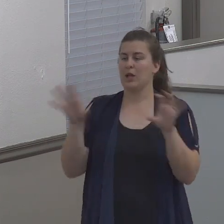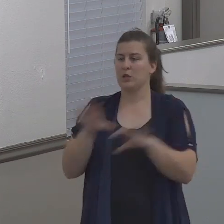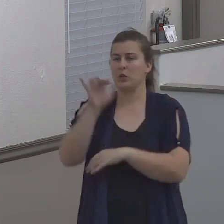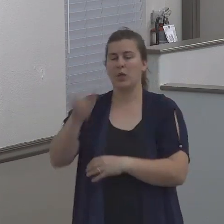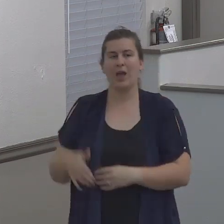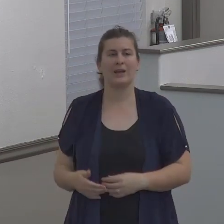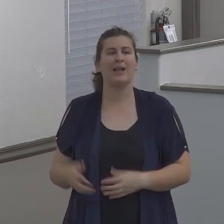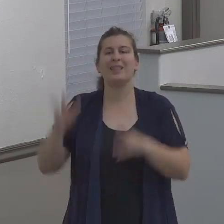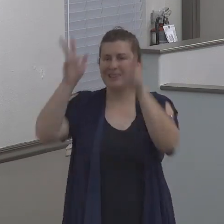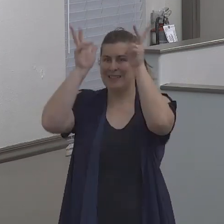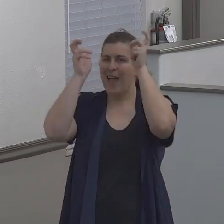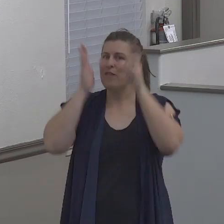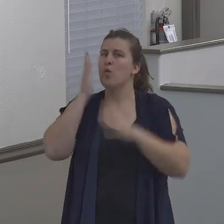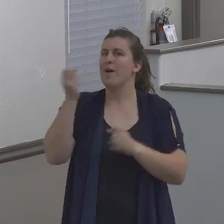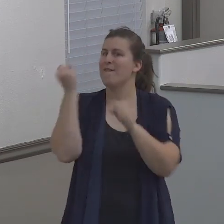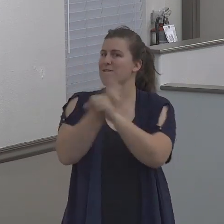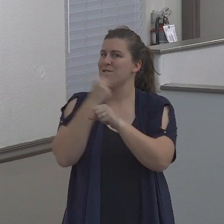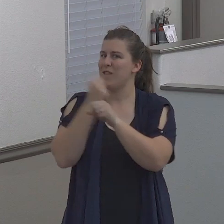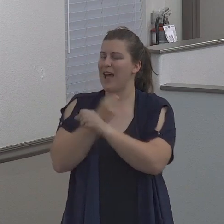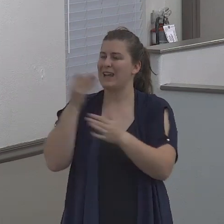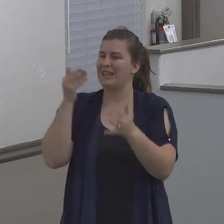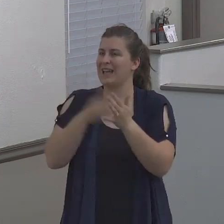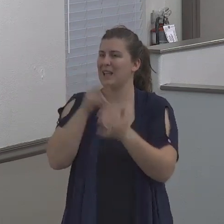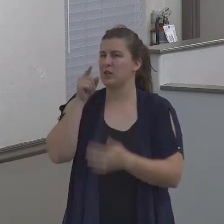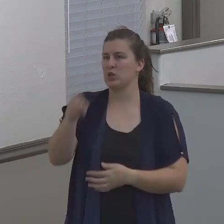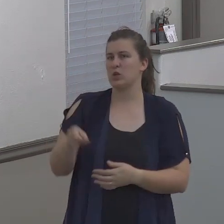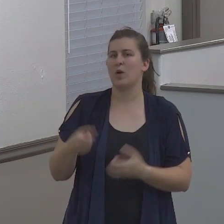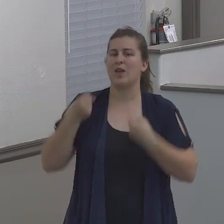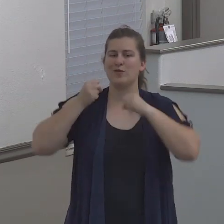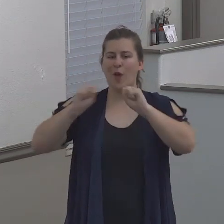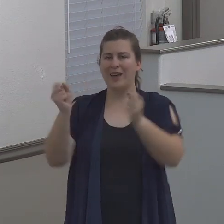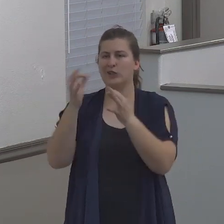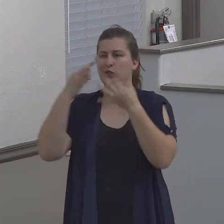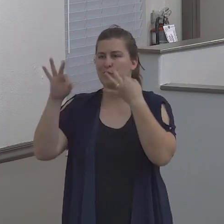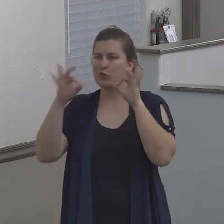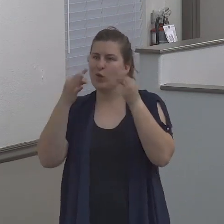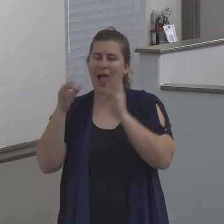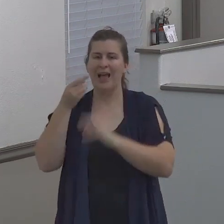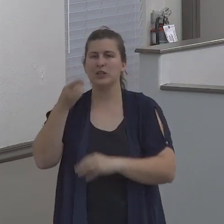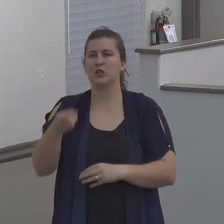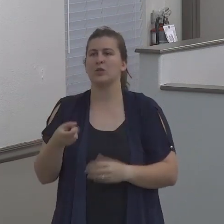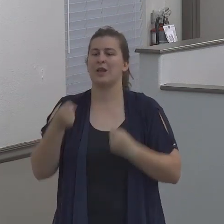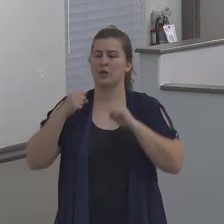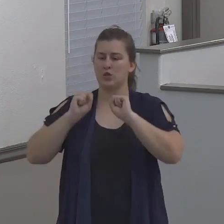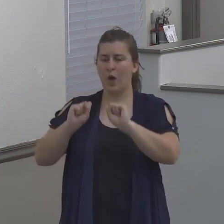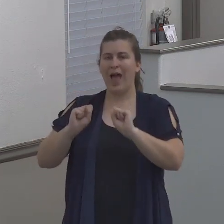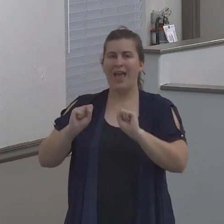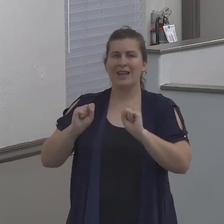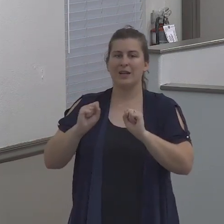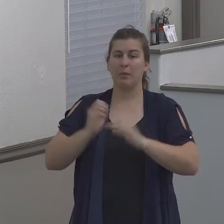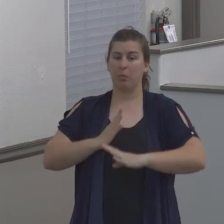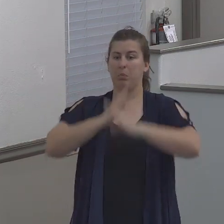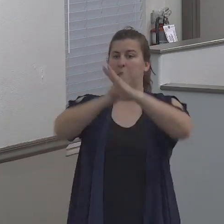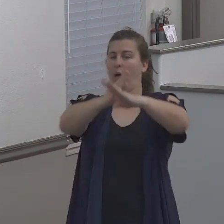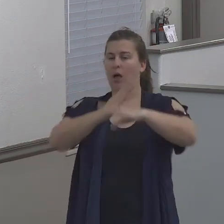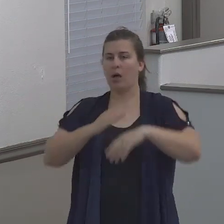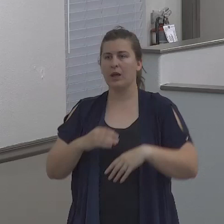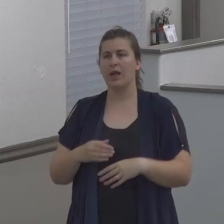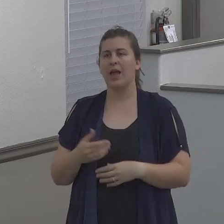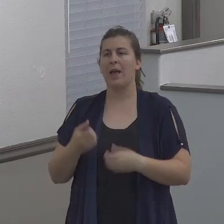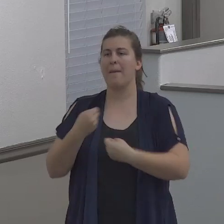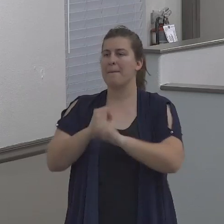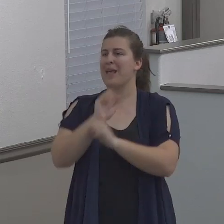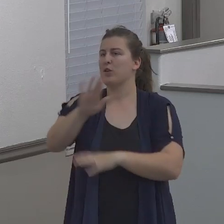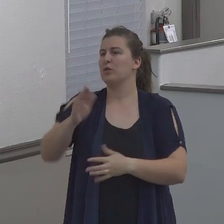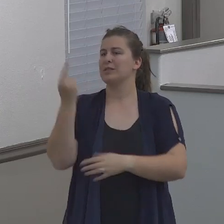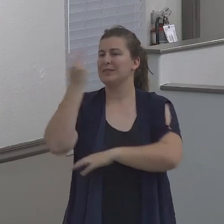We need to decide that we're going to do that. And the devil's going to fight you. And the devil's going to try to distract you. And the devil's